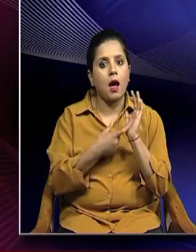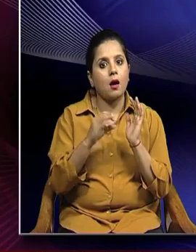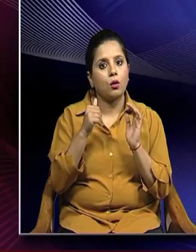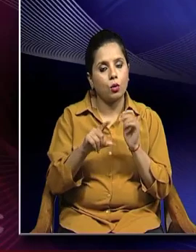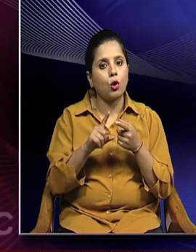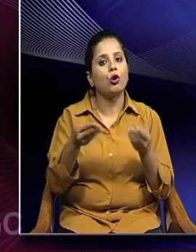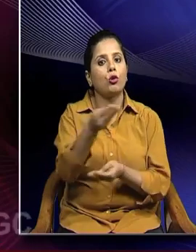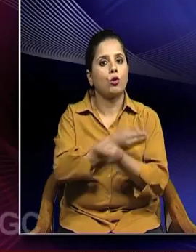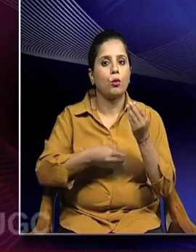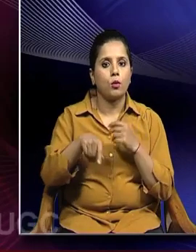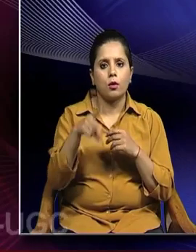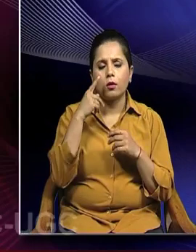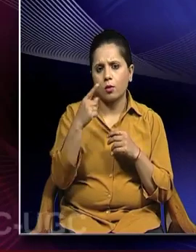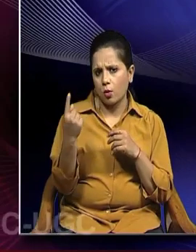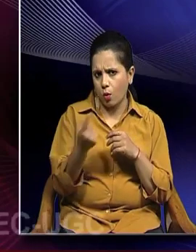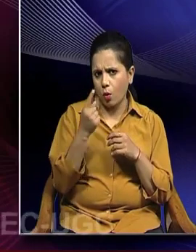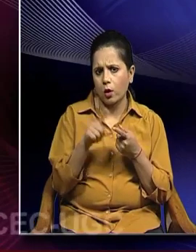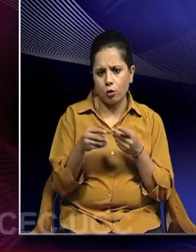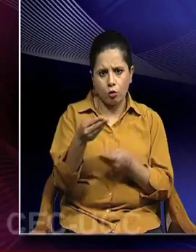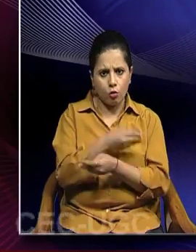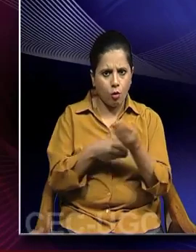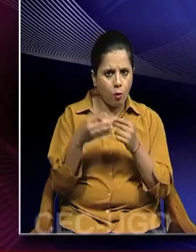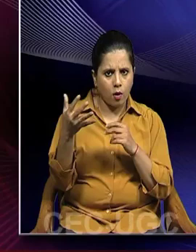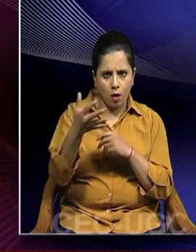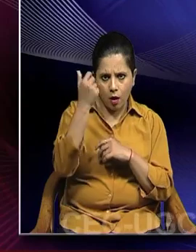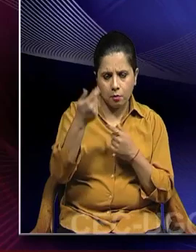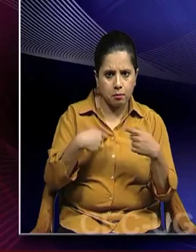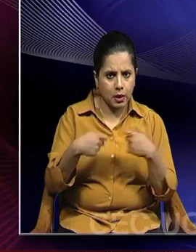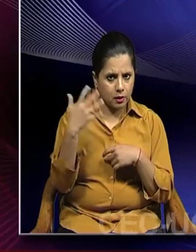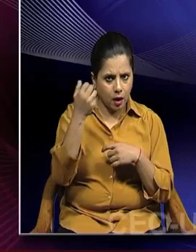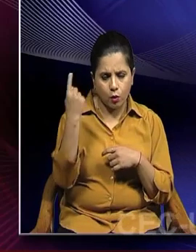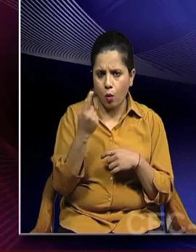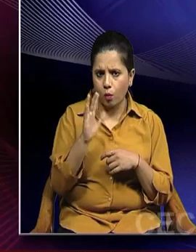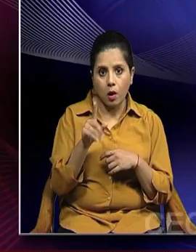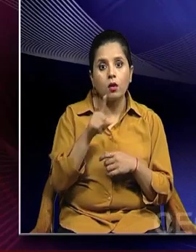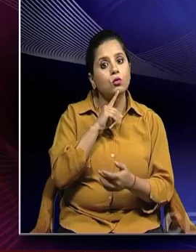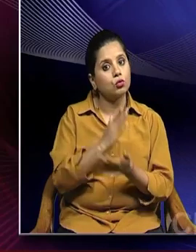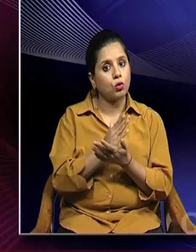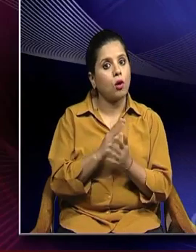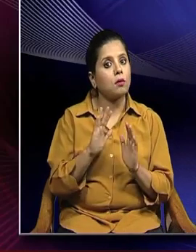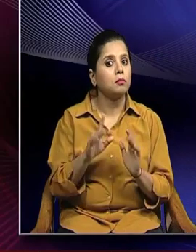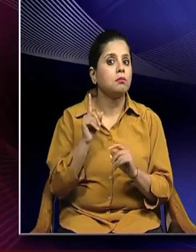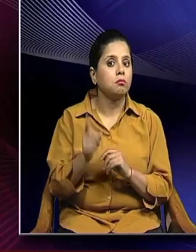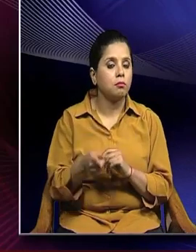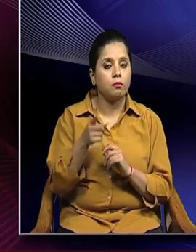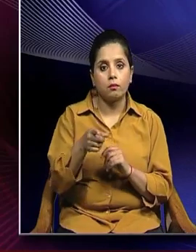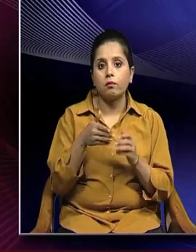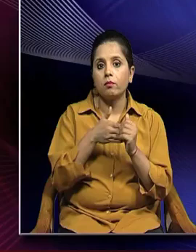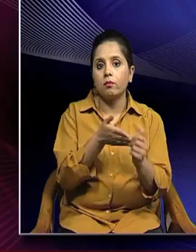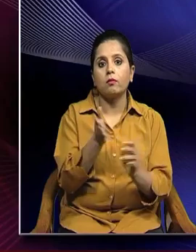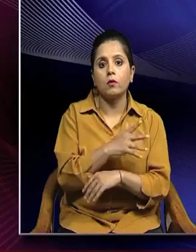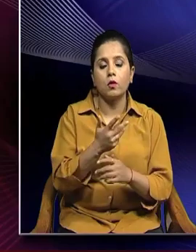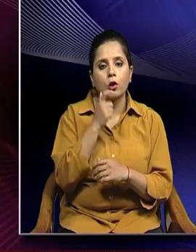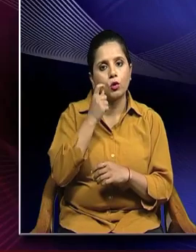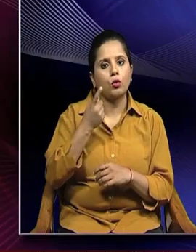and it is not merely an economic entity or a business entity, but you have to ensure that it is driven by a